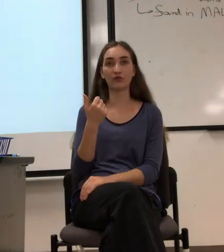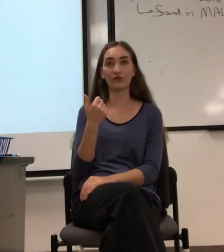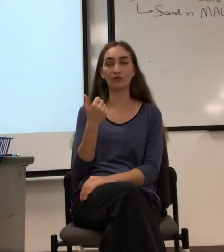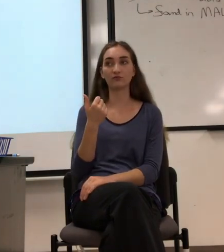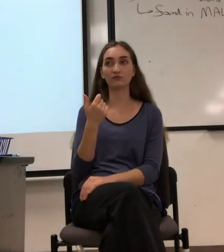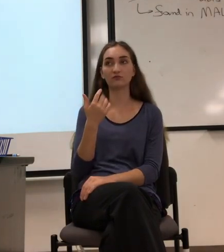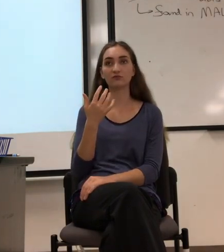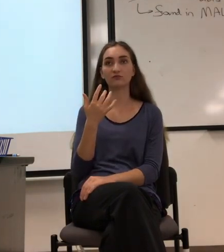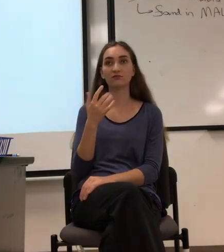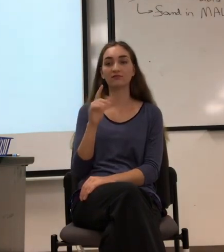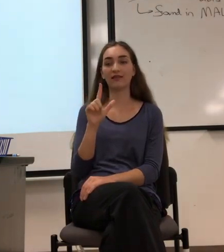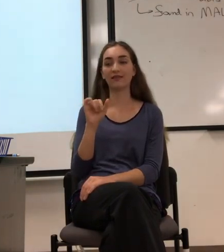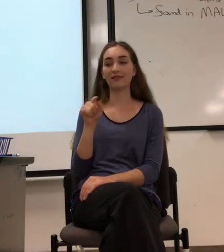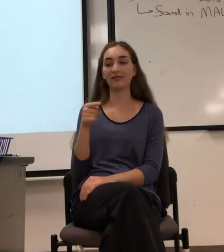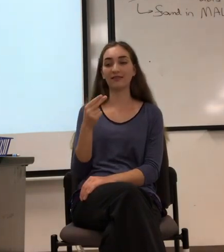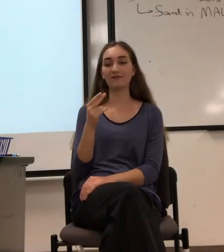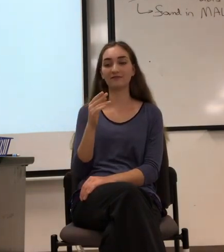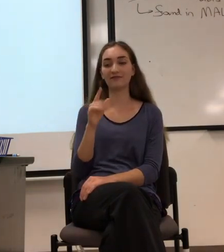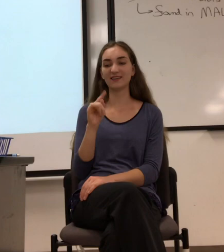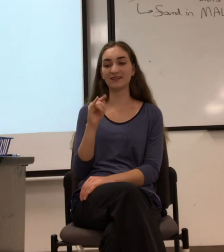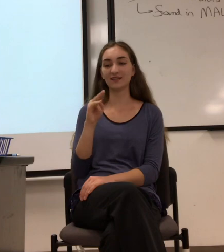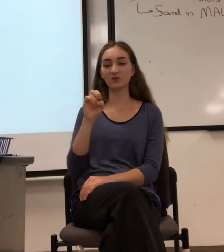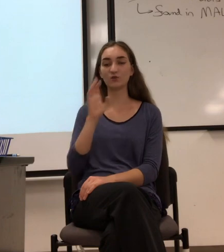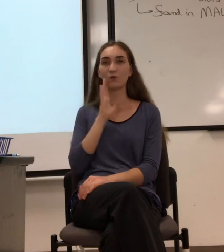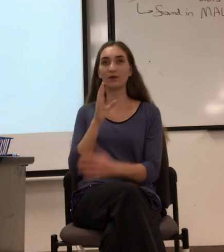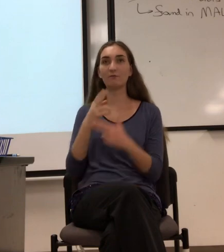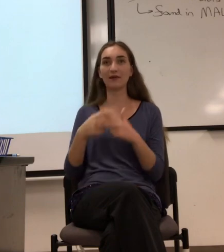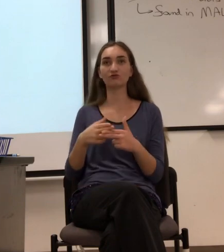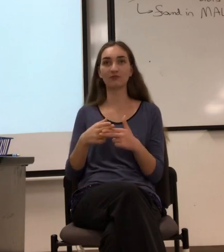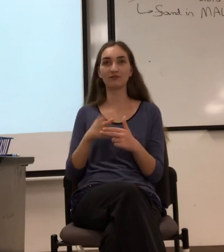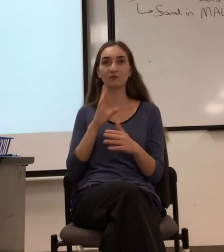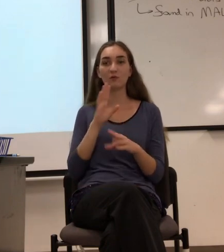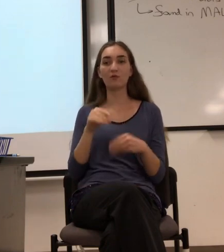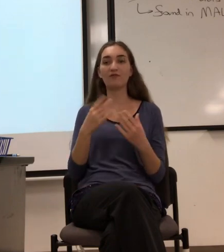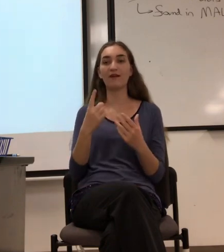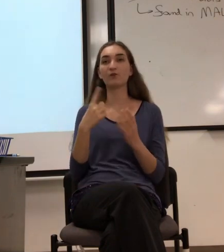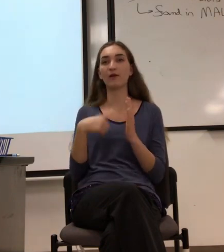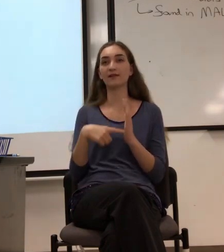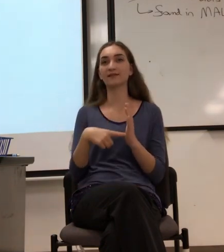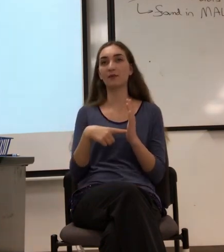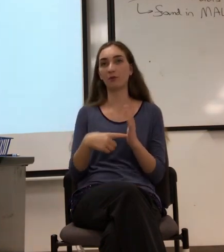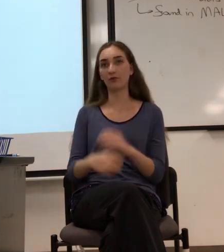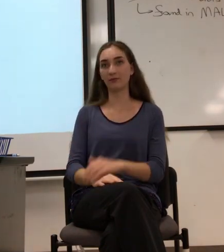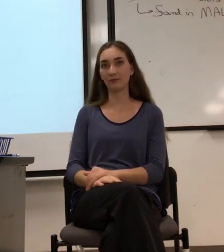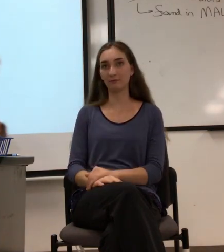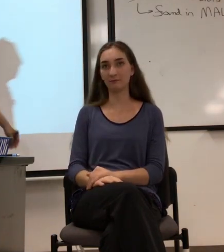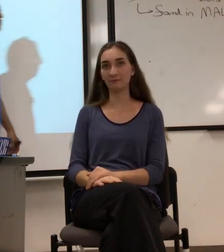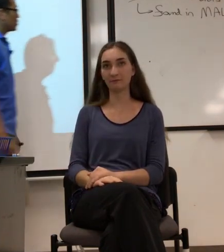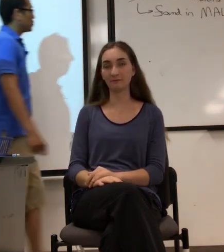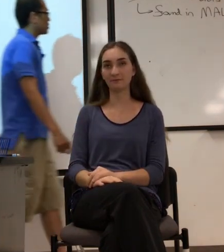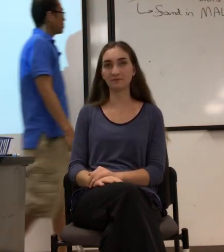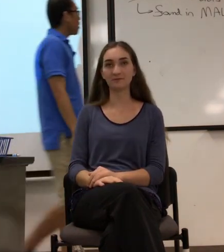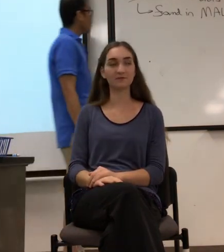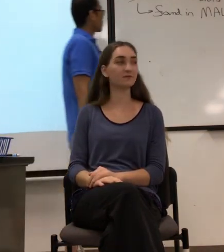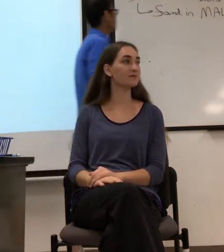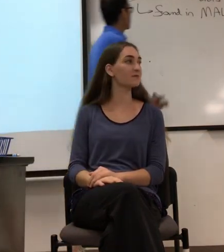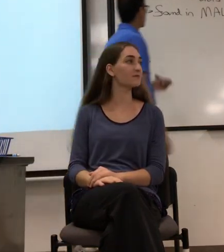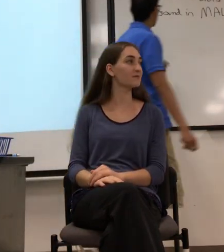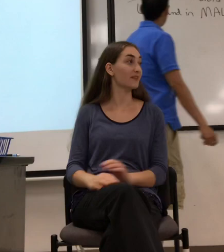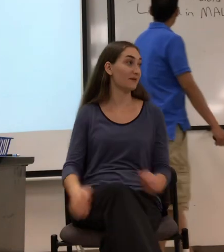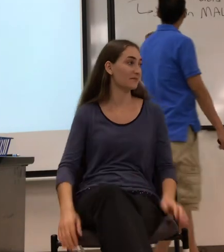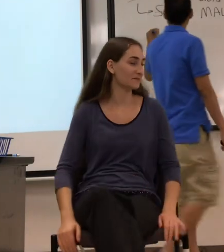there are other lymph tissues I'll mention. I mean, you have, let me give you one example I don't have a picture of. You have lymph tissues in